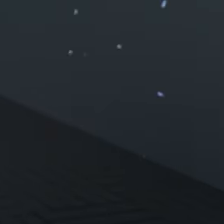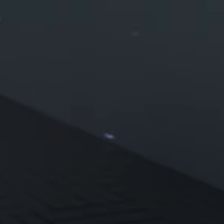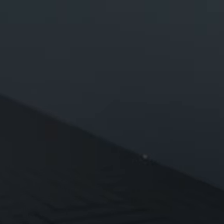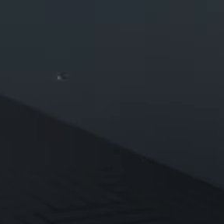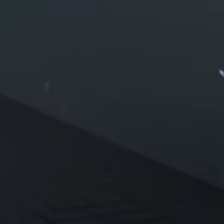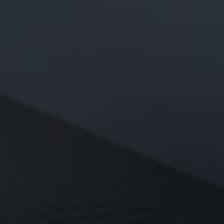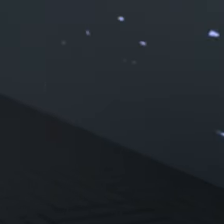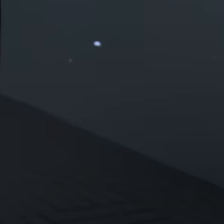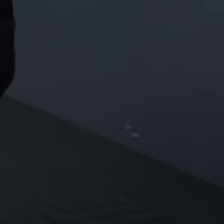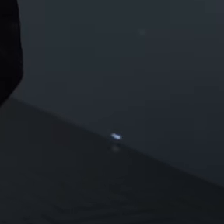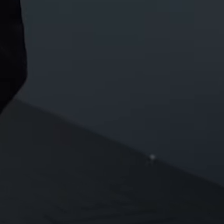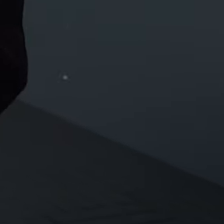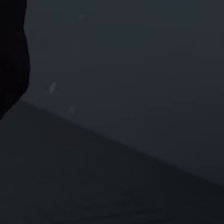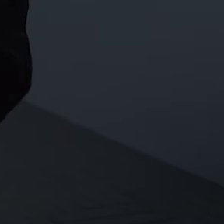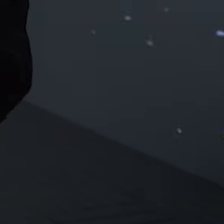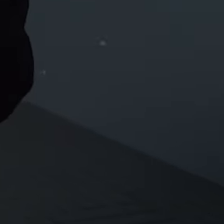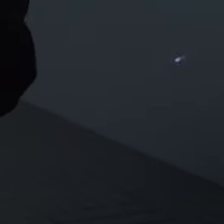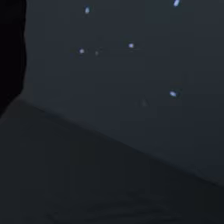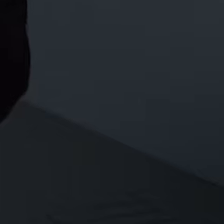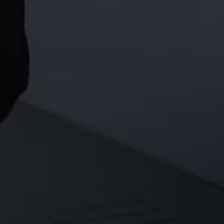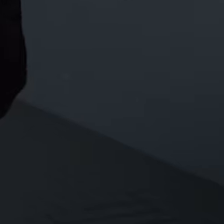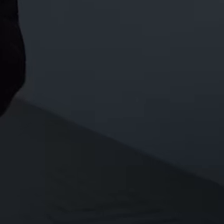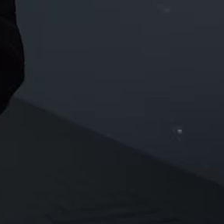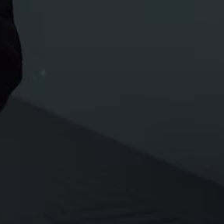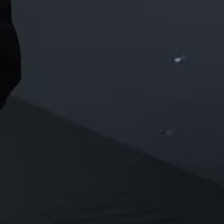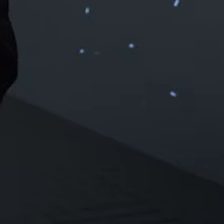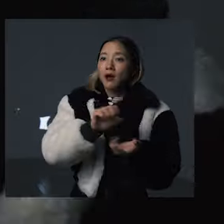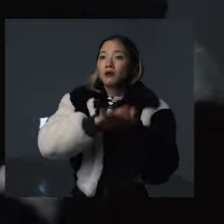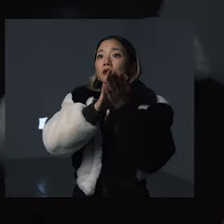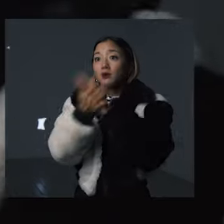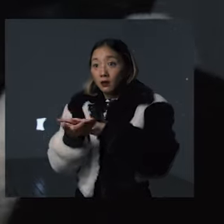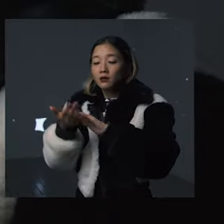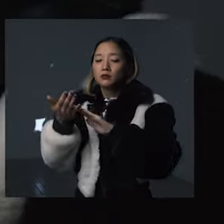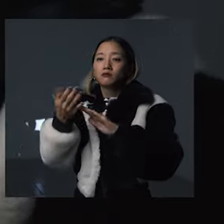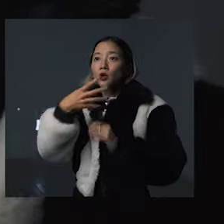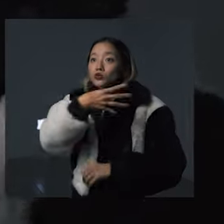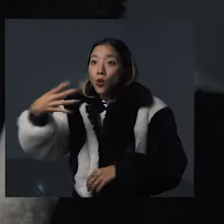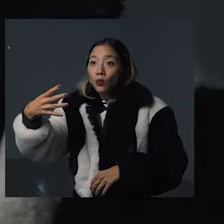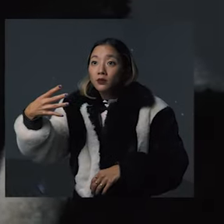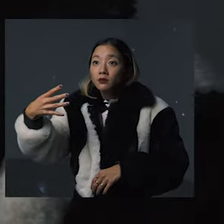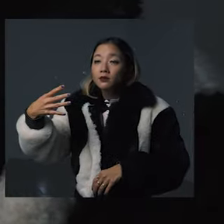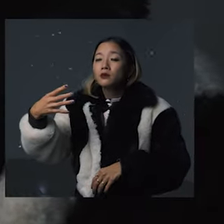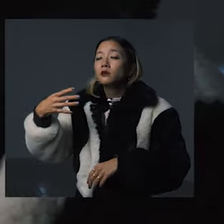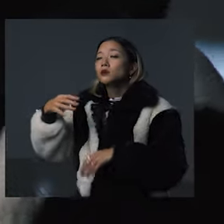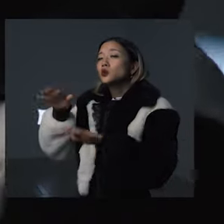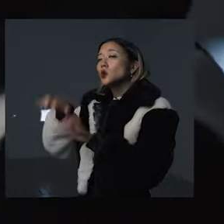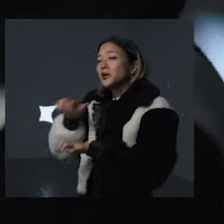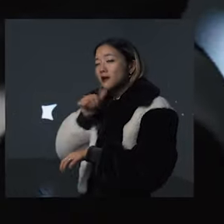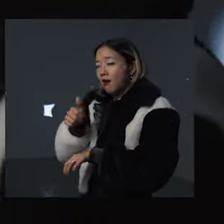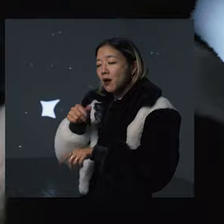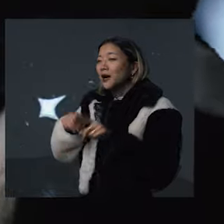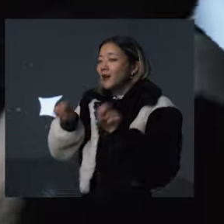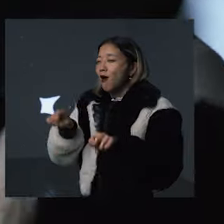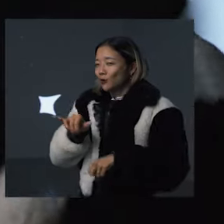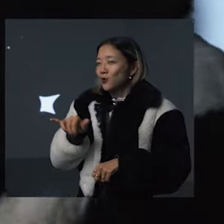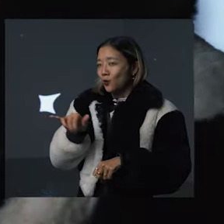I draw I wonder to myself if I'm making a notation or a transcription. Because notation can become a score but